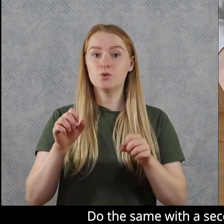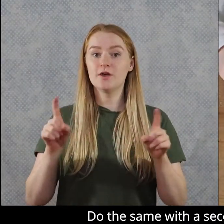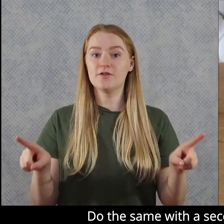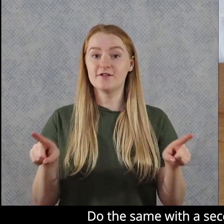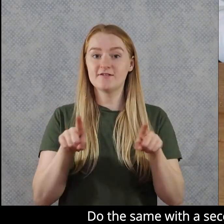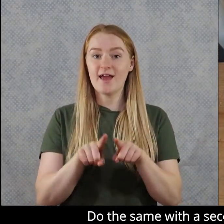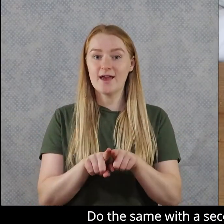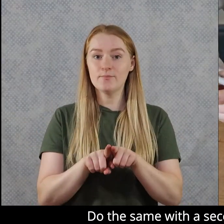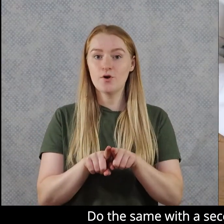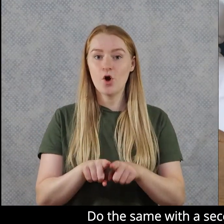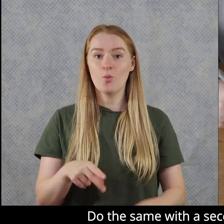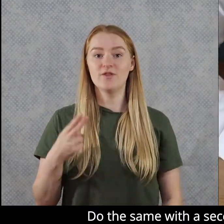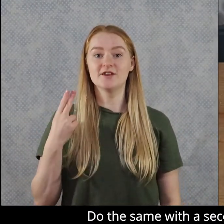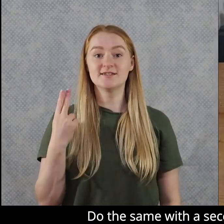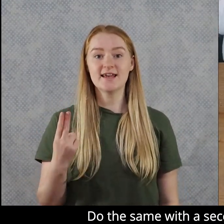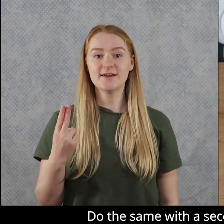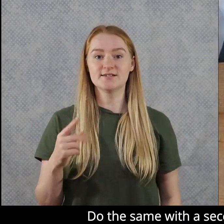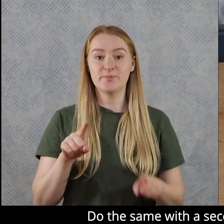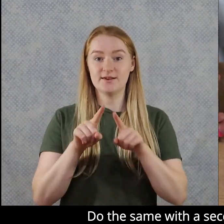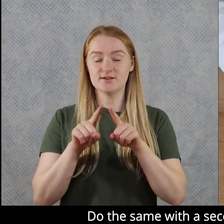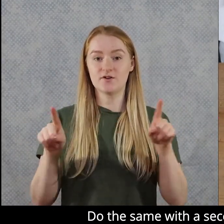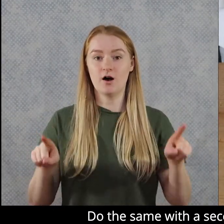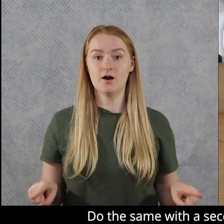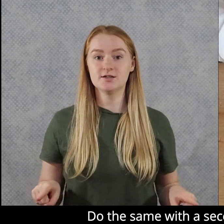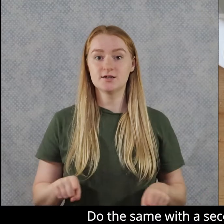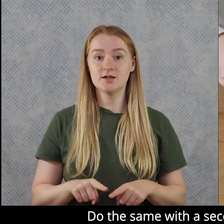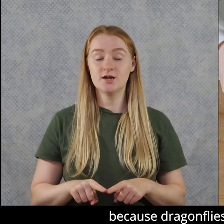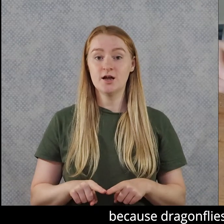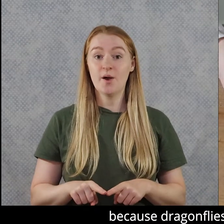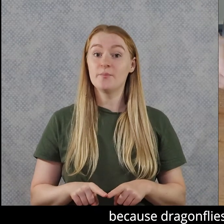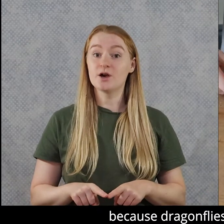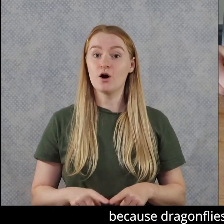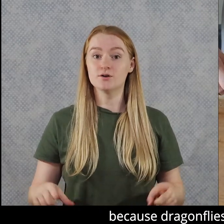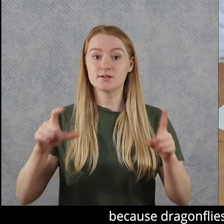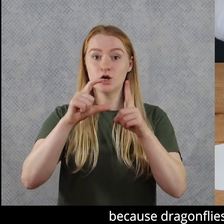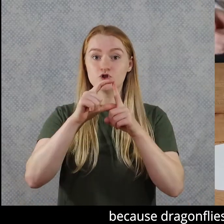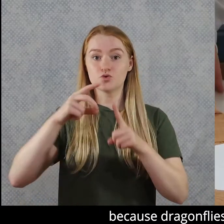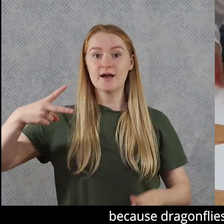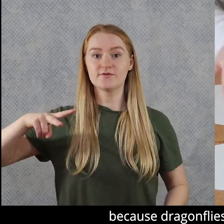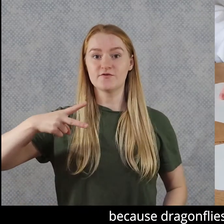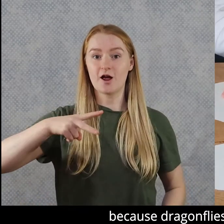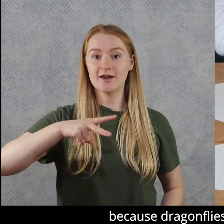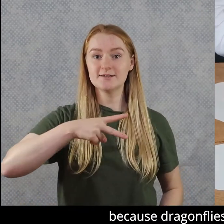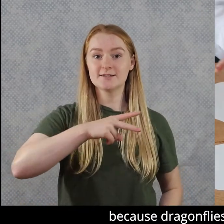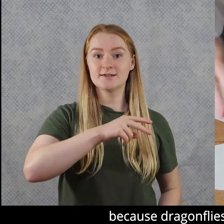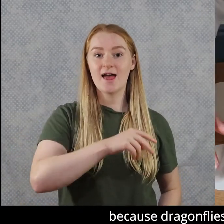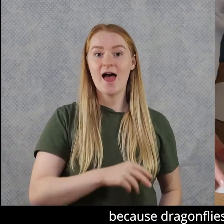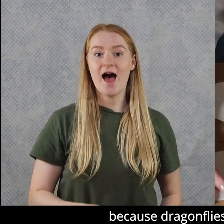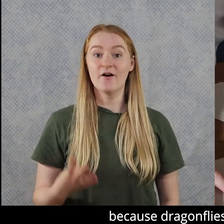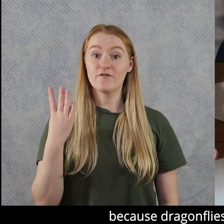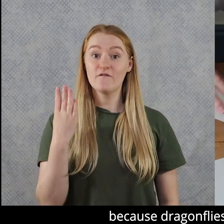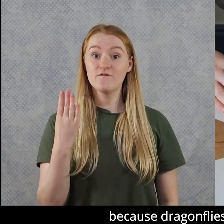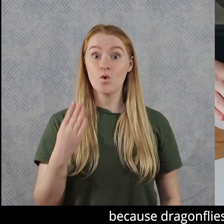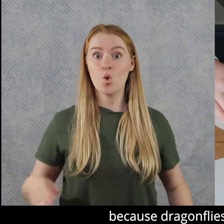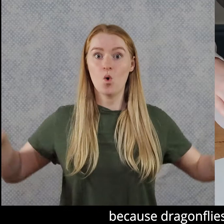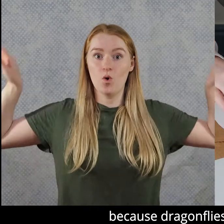Do the same with a second piece of card, because dragonflies